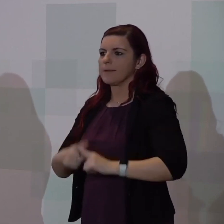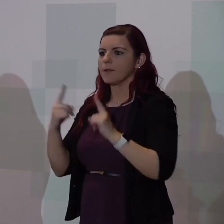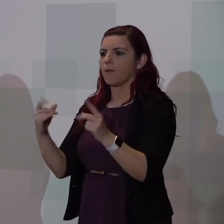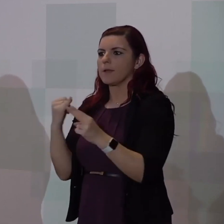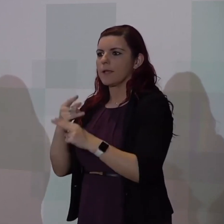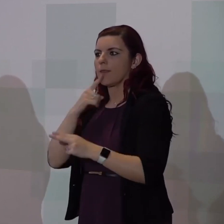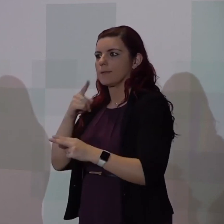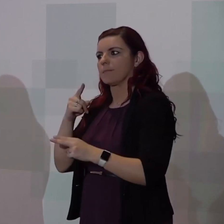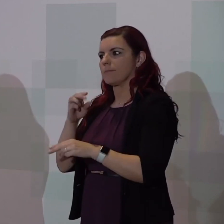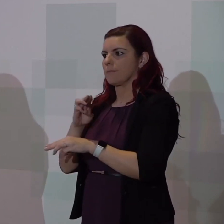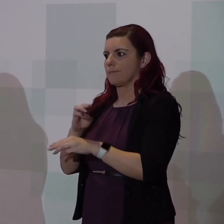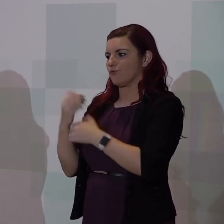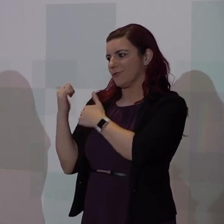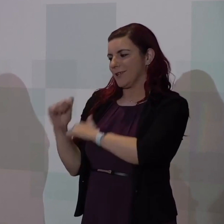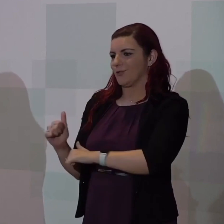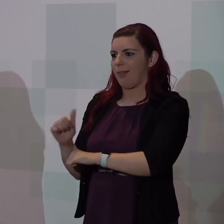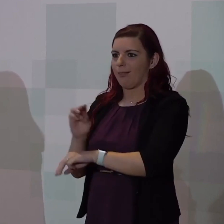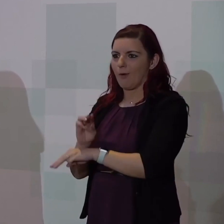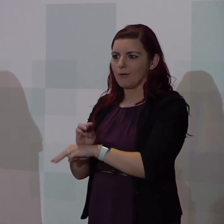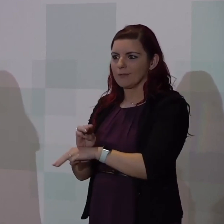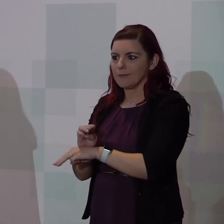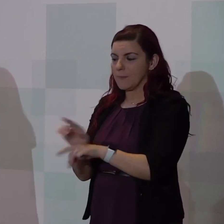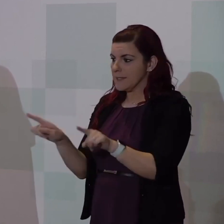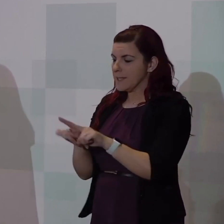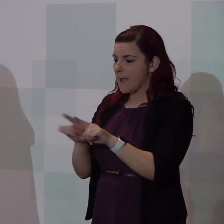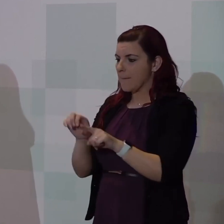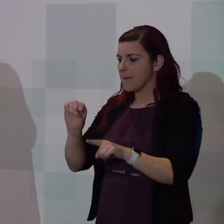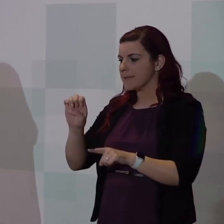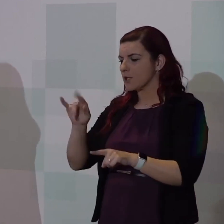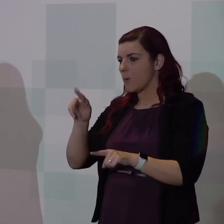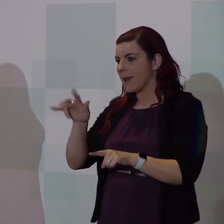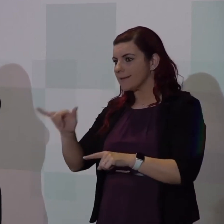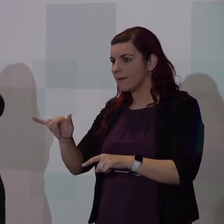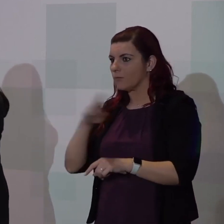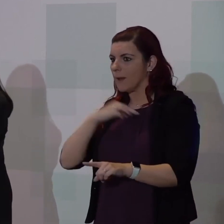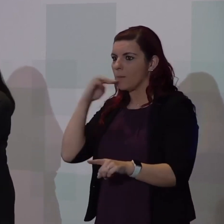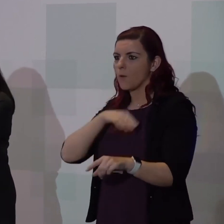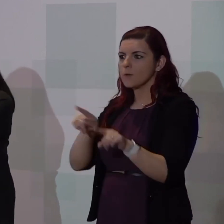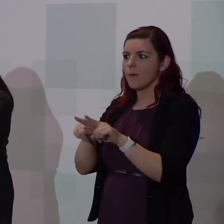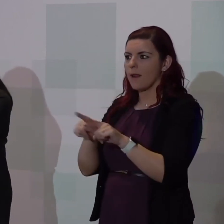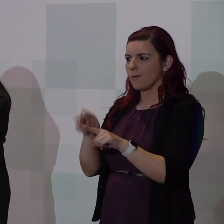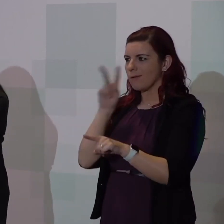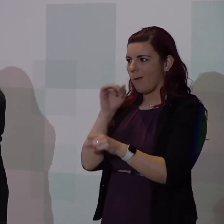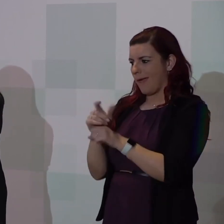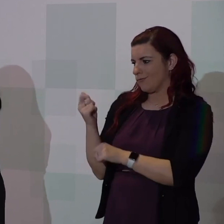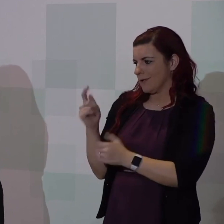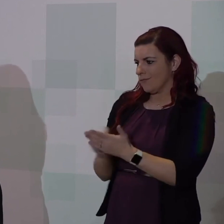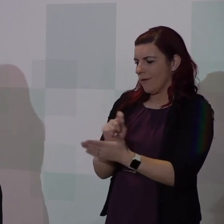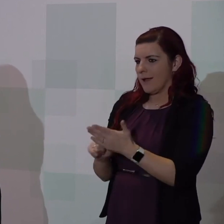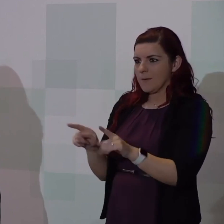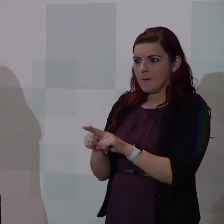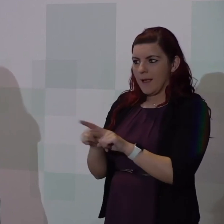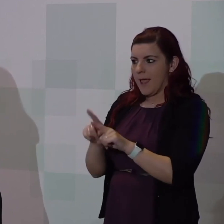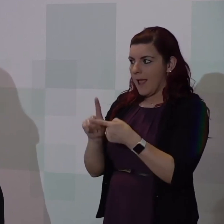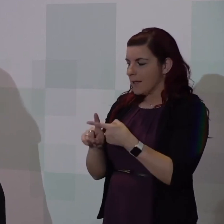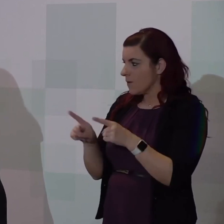position of mothers in Ireland. Sexuality is very important as well, as we've seen in the recent referenda, etc. And I know some of